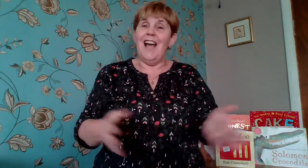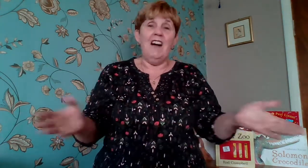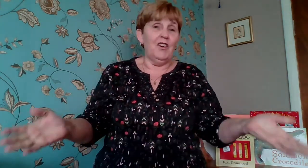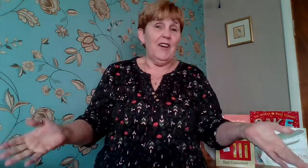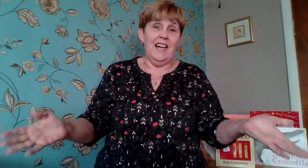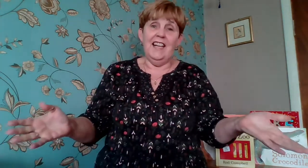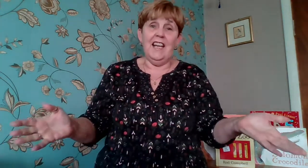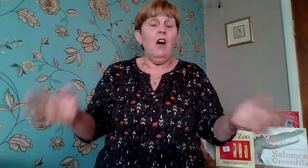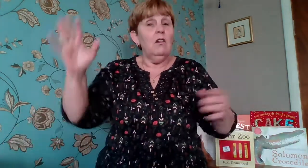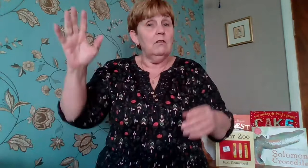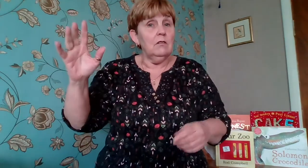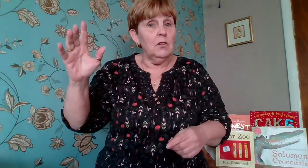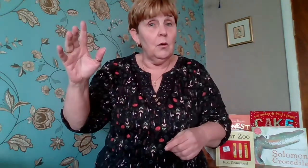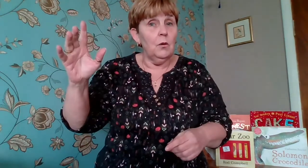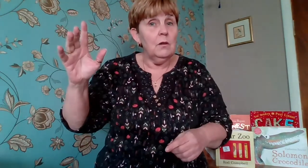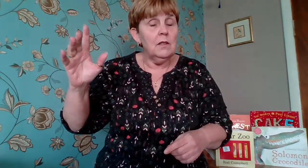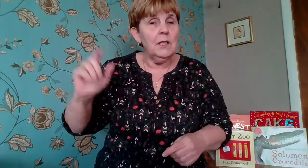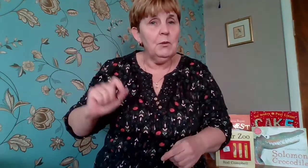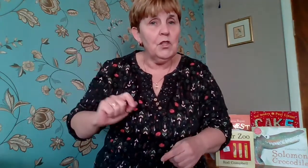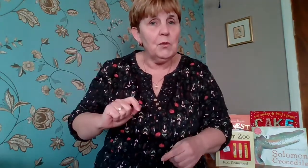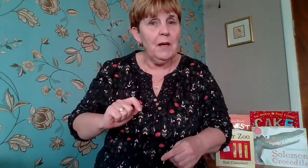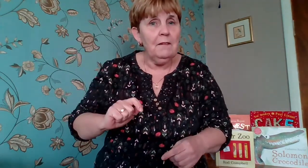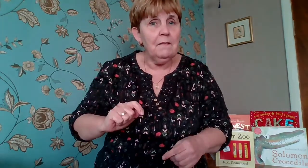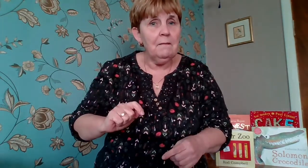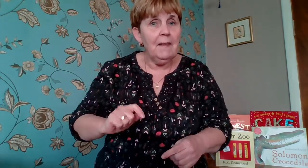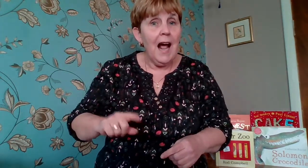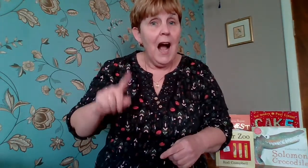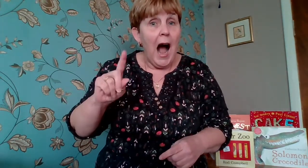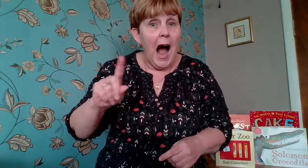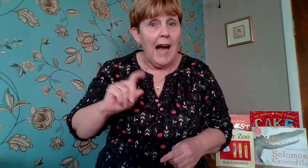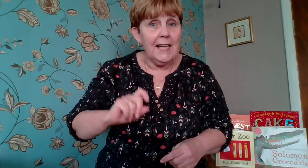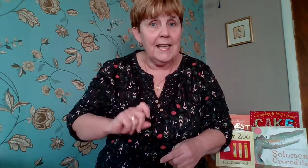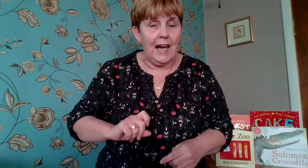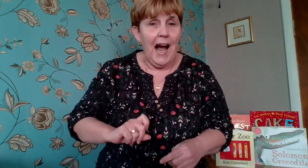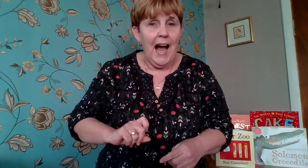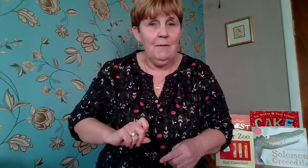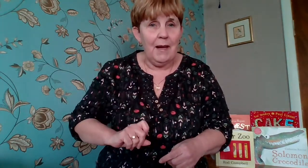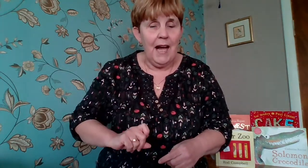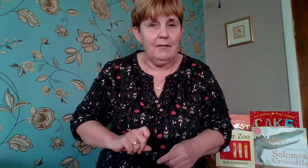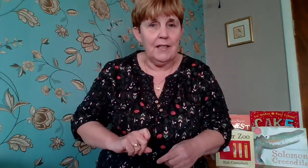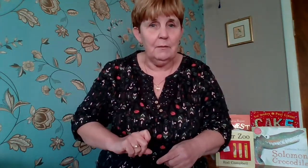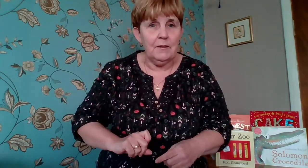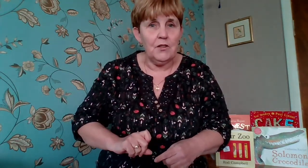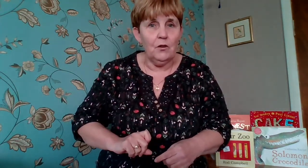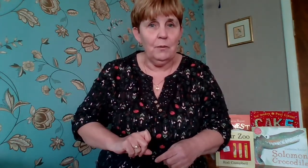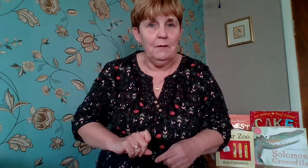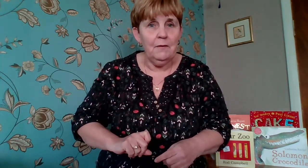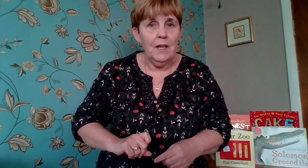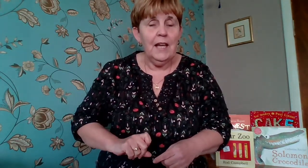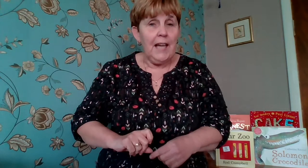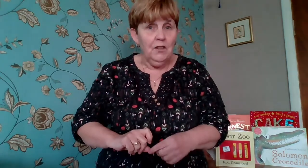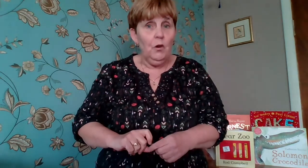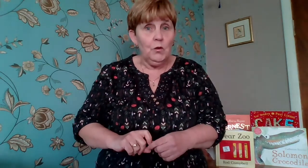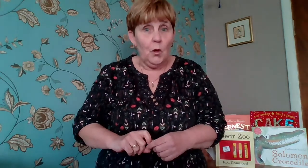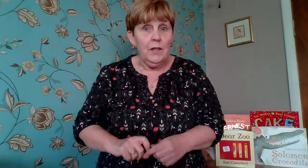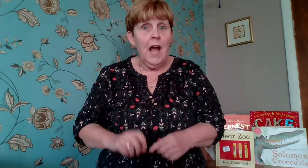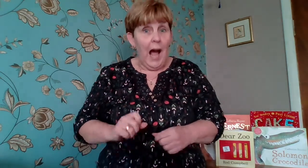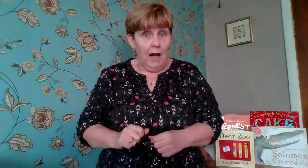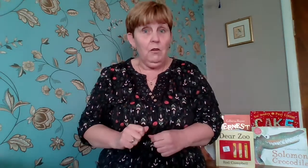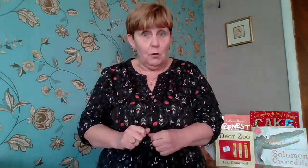haven't got anything. Oh, no, said the butcher's wife. I think I might have a little bit of salt beef. Can you hold on? I'll go and